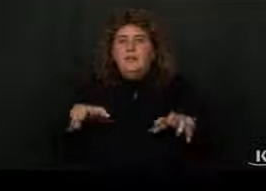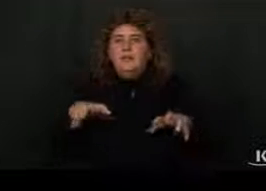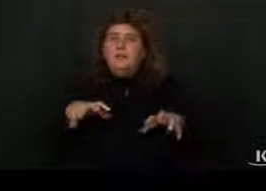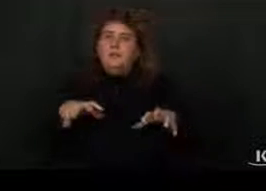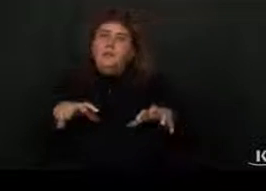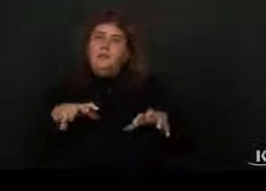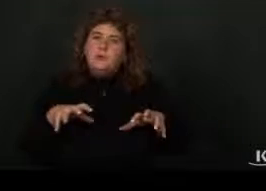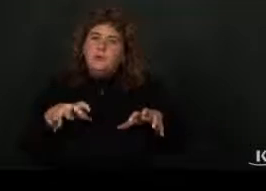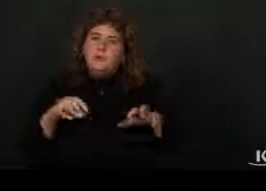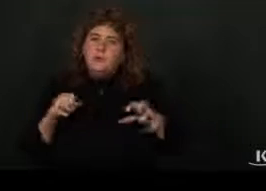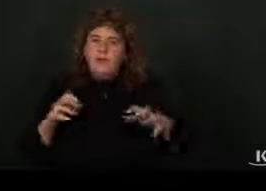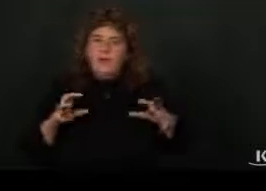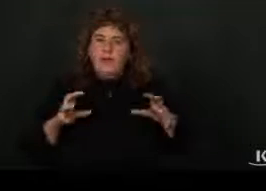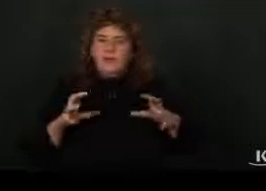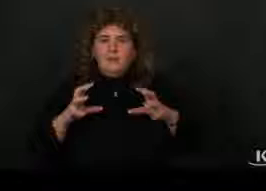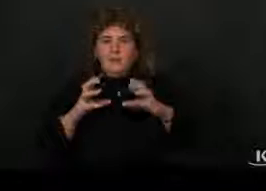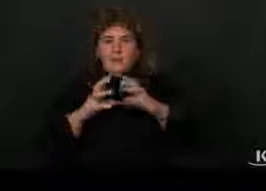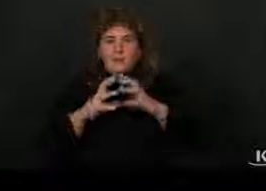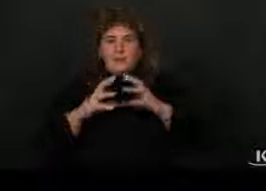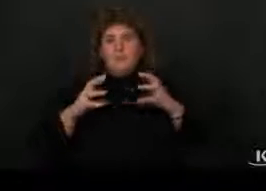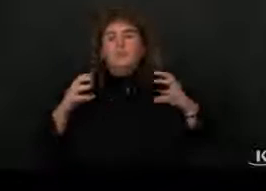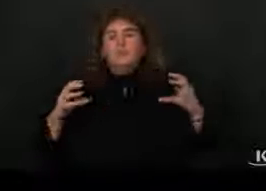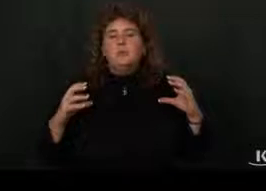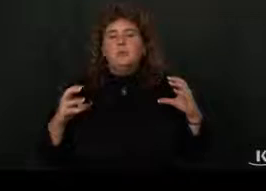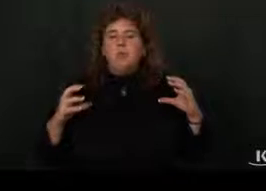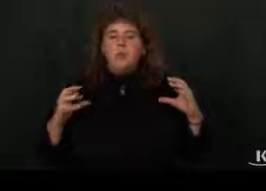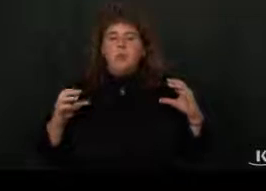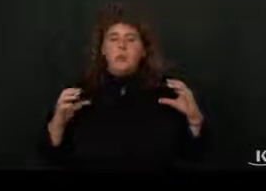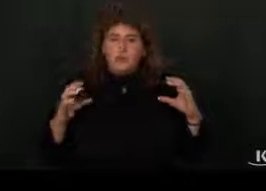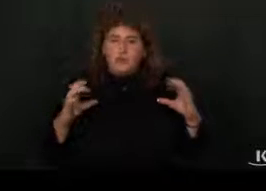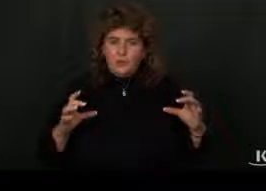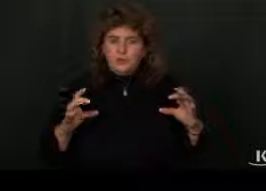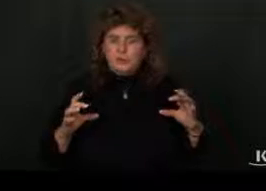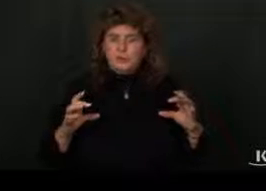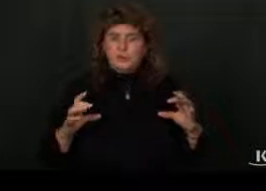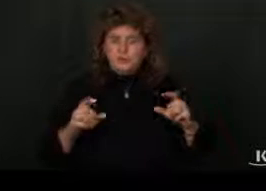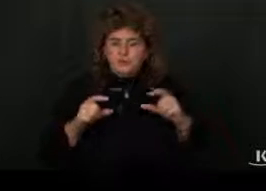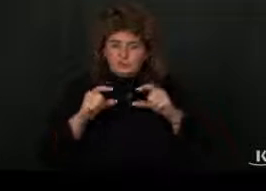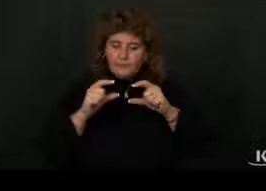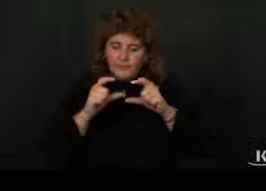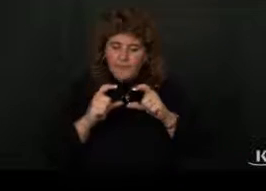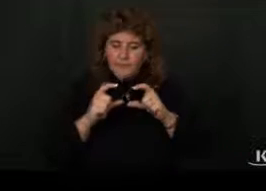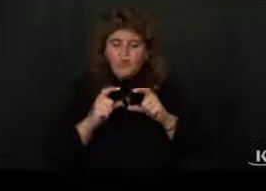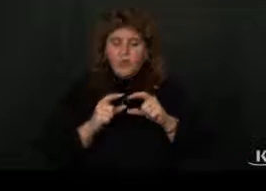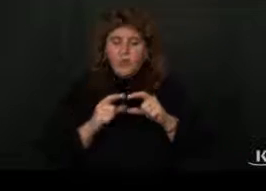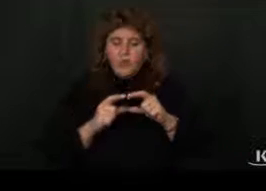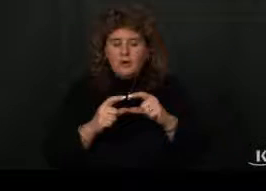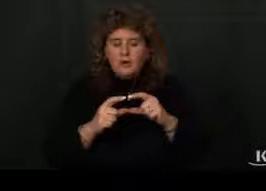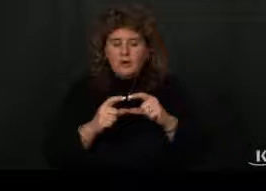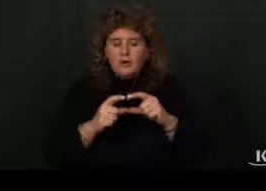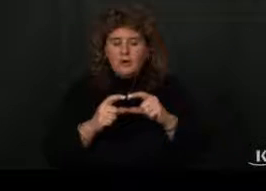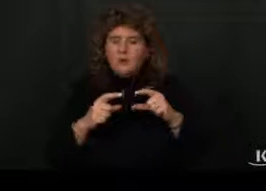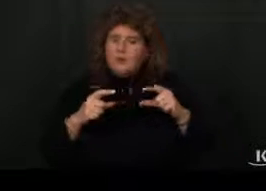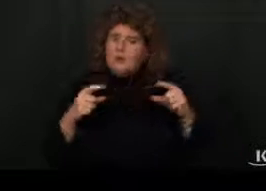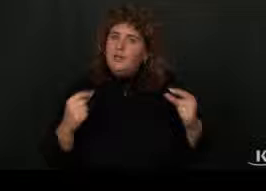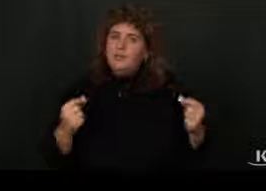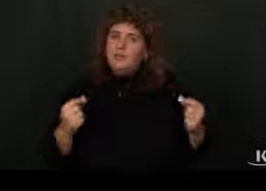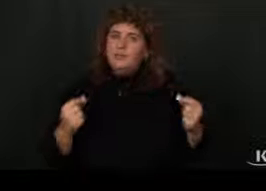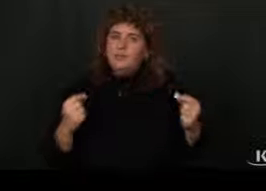good food, and it will start to do what we call germinate. That spore can convert itself